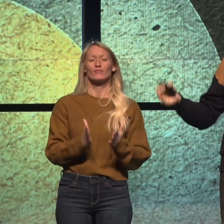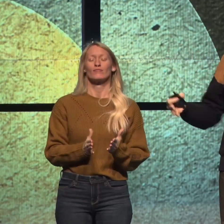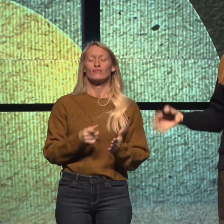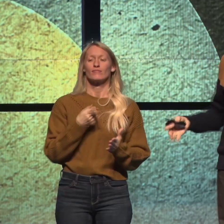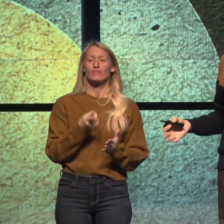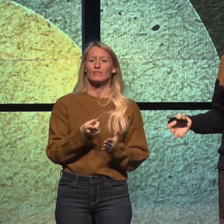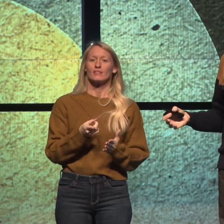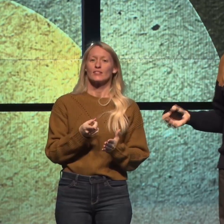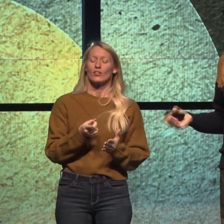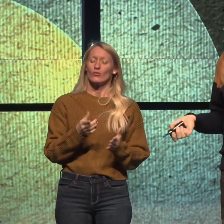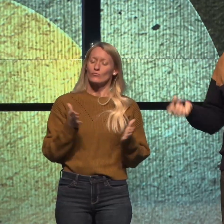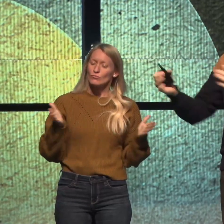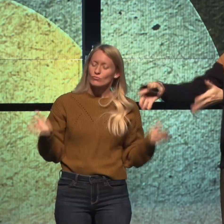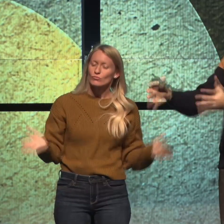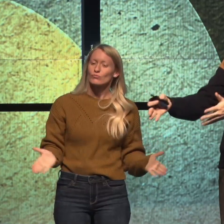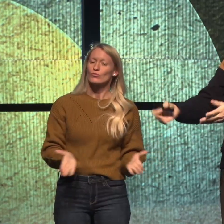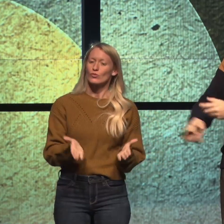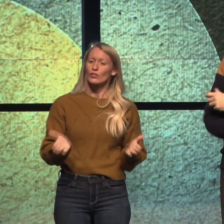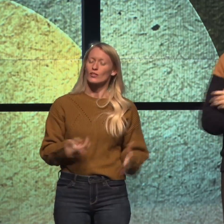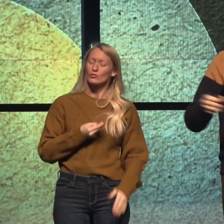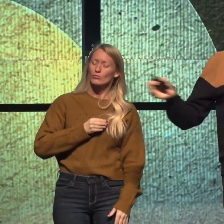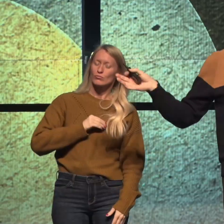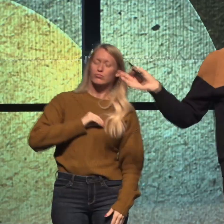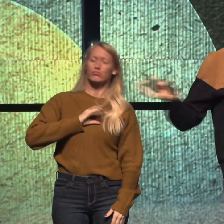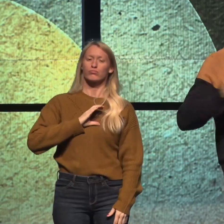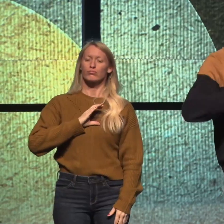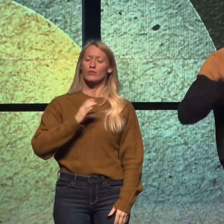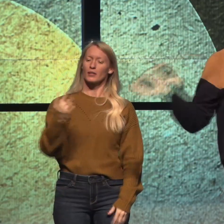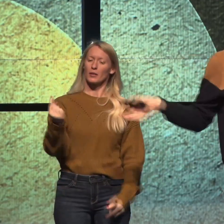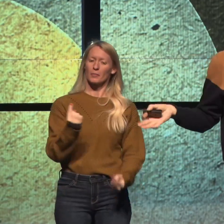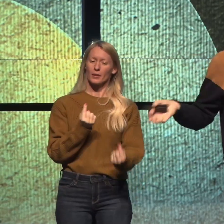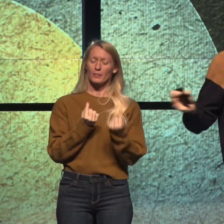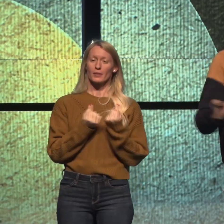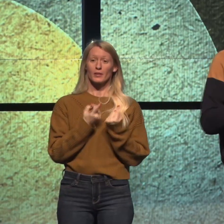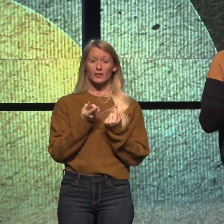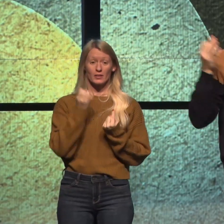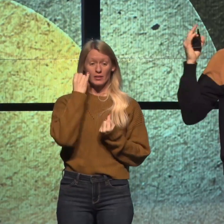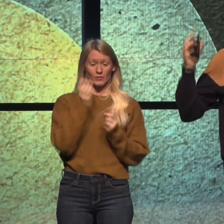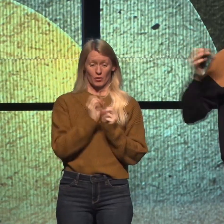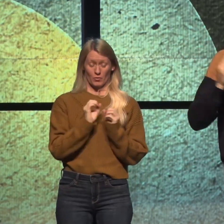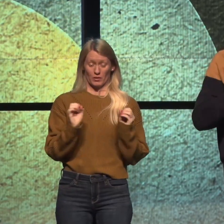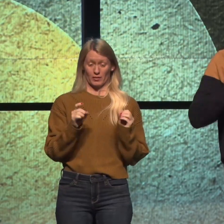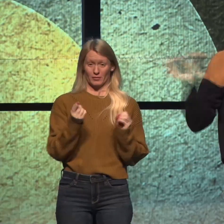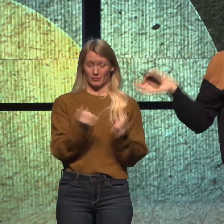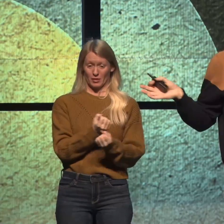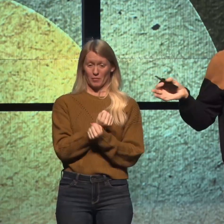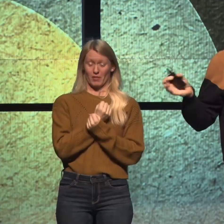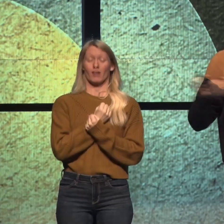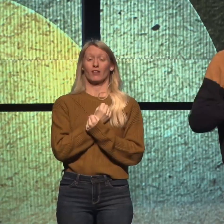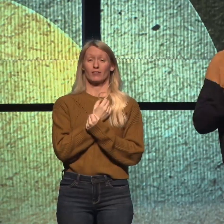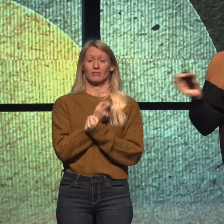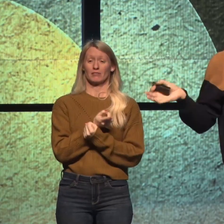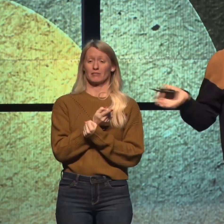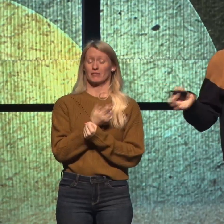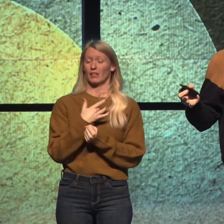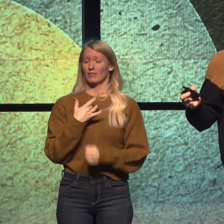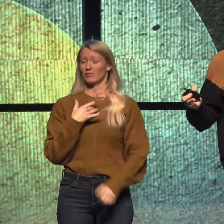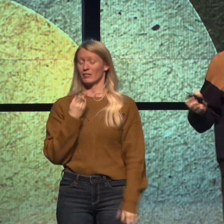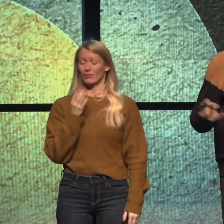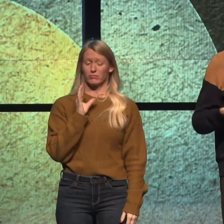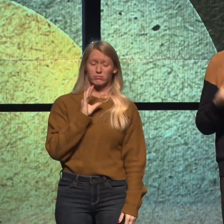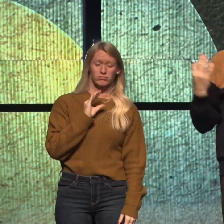just muster up the courage, but I'll be here. And if nobody comes and gets a hug, I'll just feel useless and